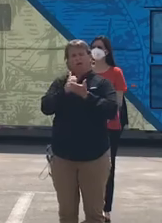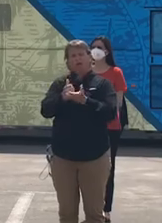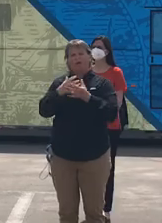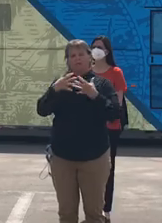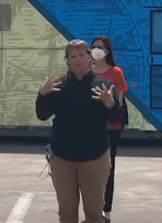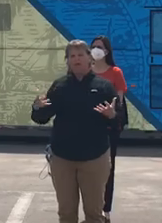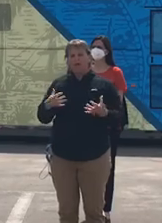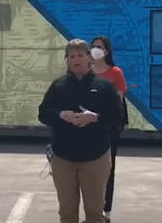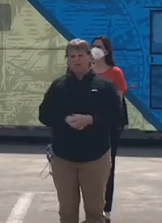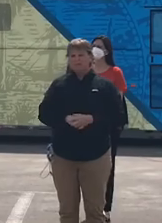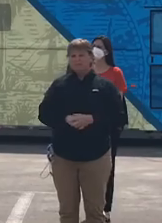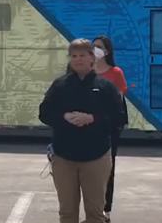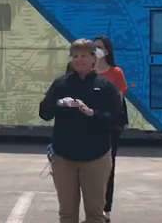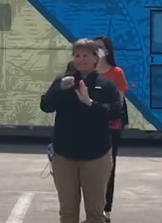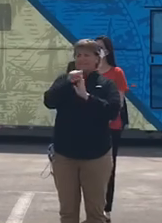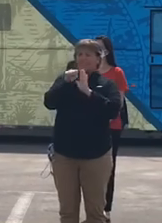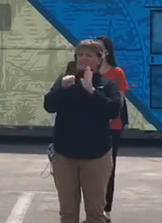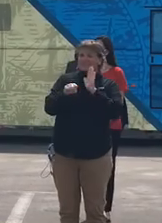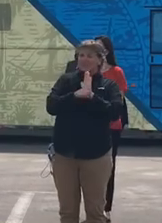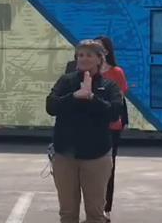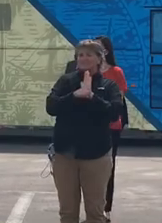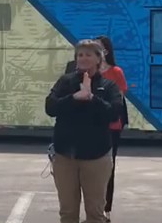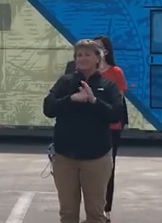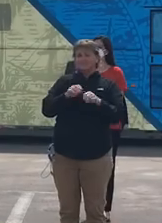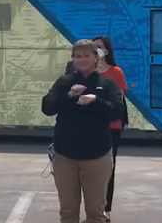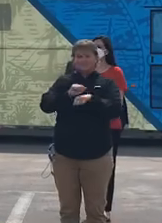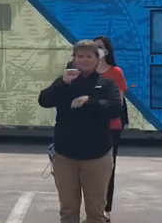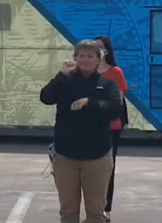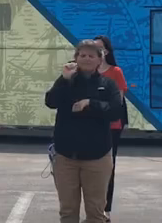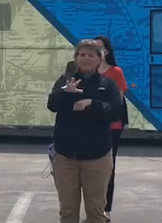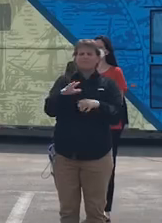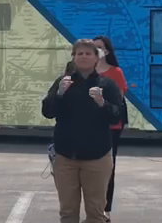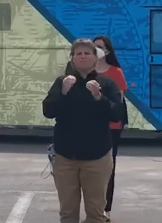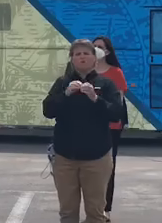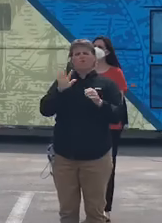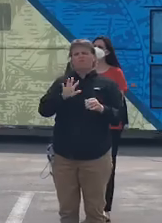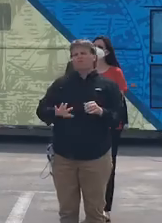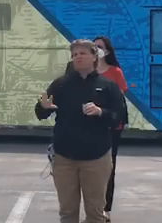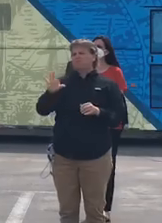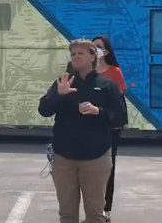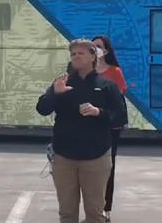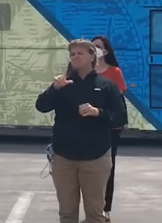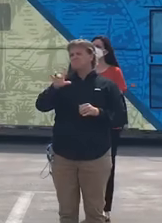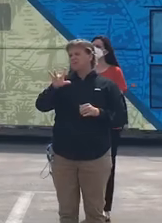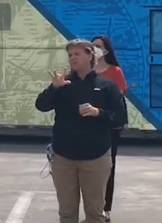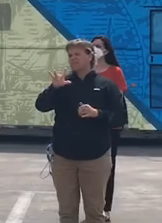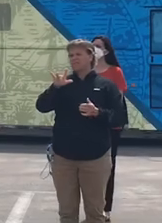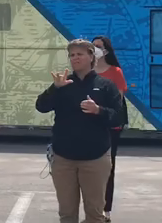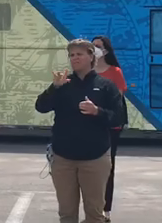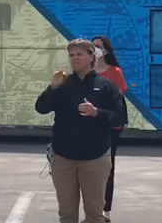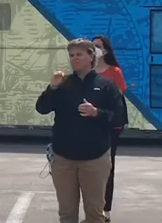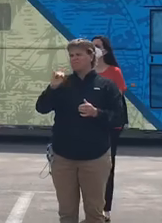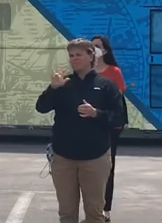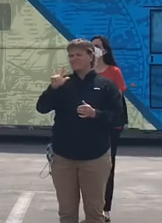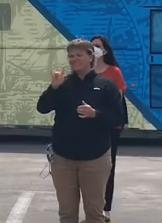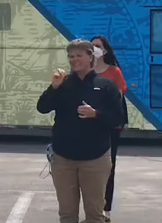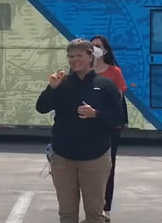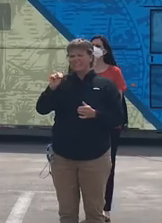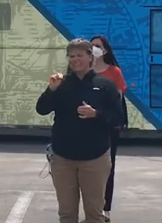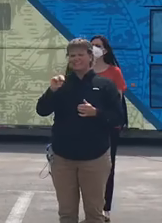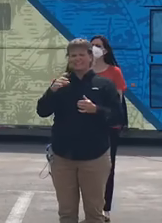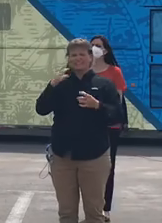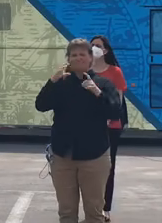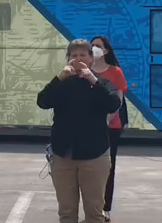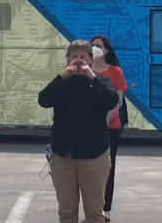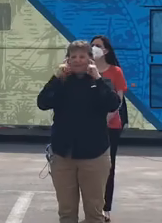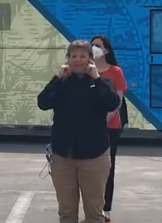end of this week, the state of Florida will have sent more than 25 million masks to long-term care,